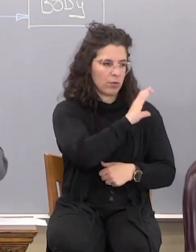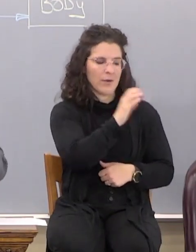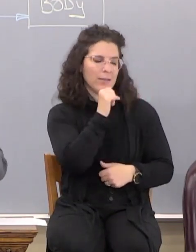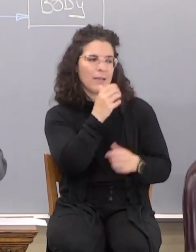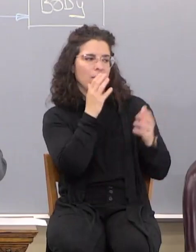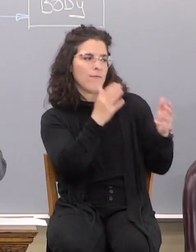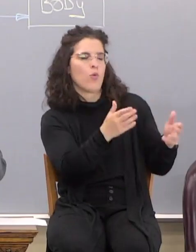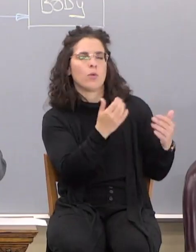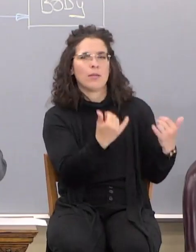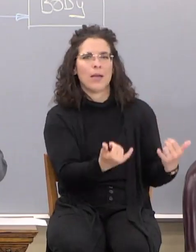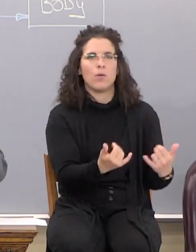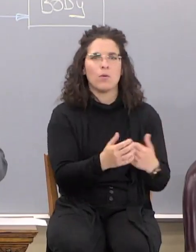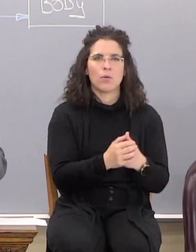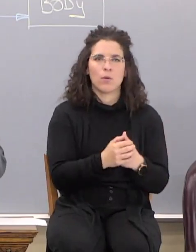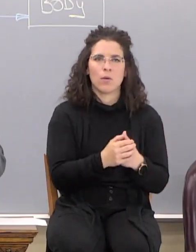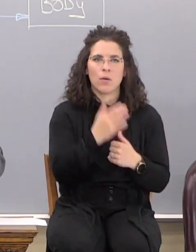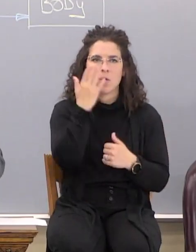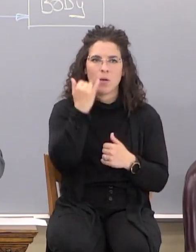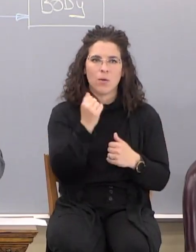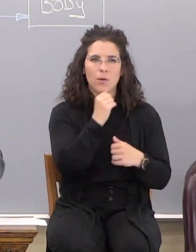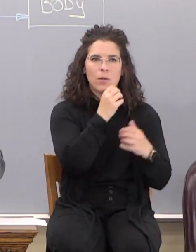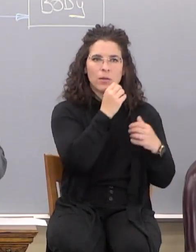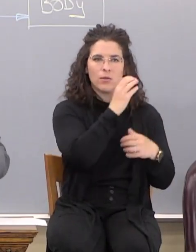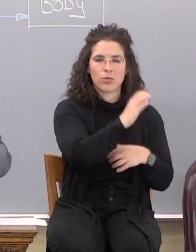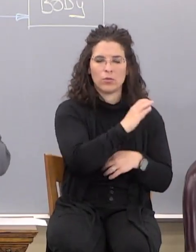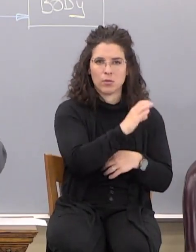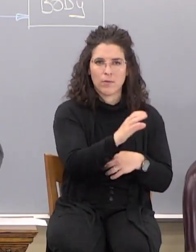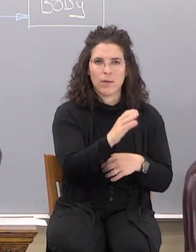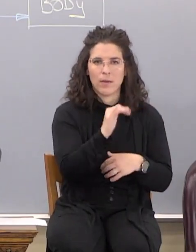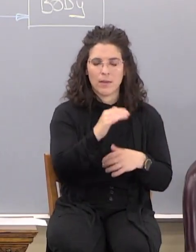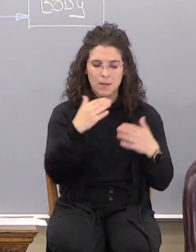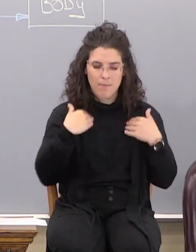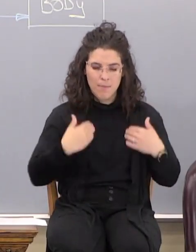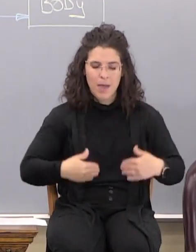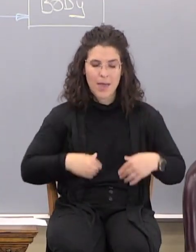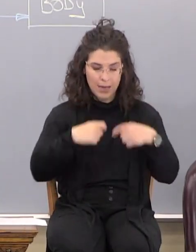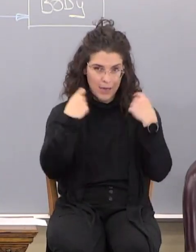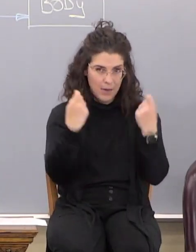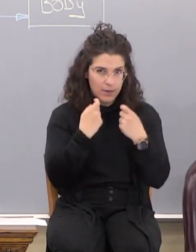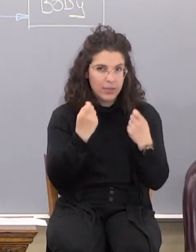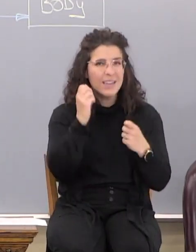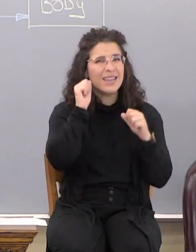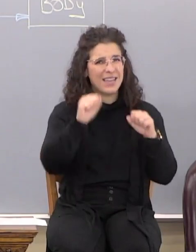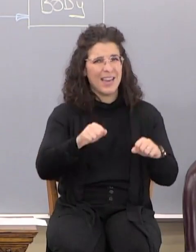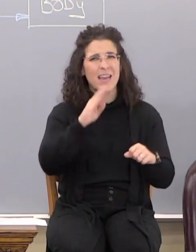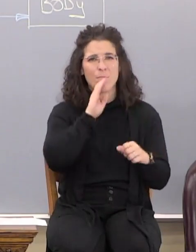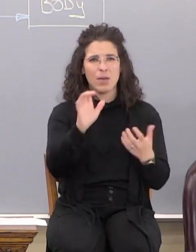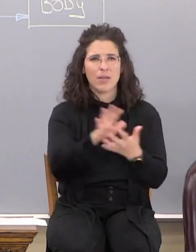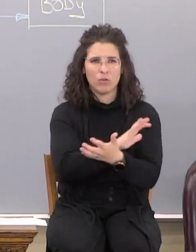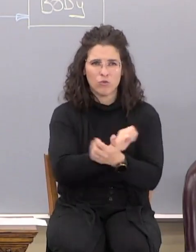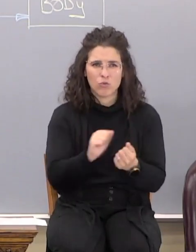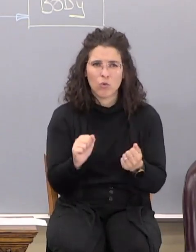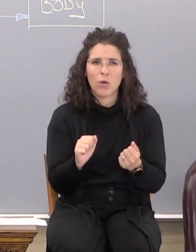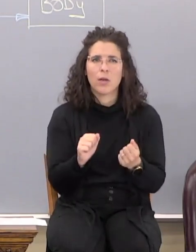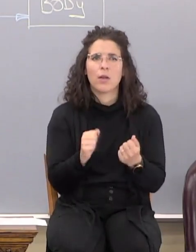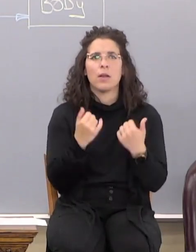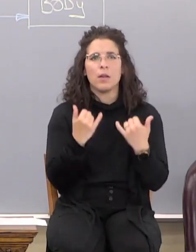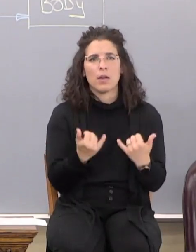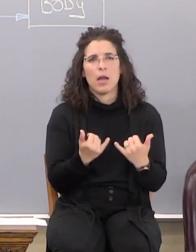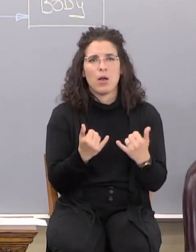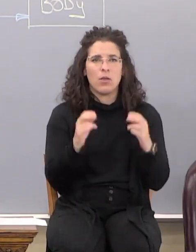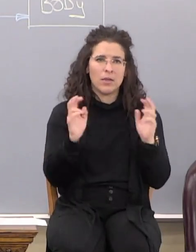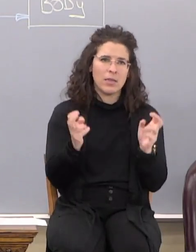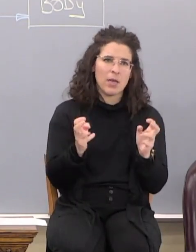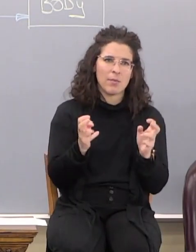issue anymore. Why was he crucified? That the body of sin might be destroyed. Now that issue of